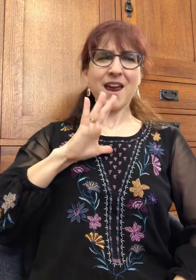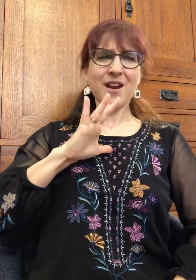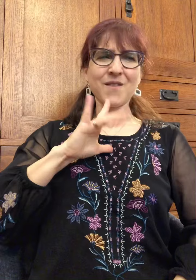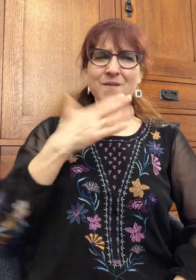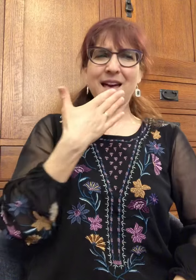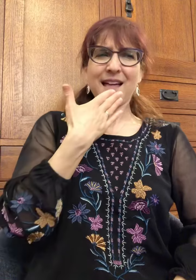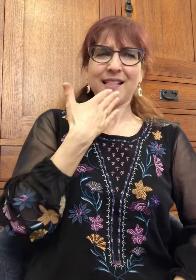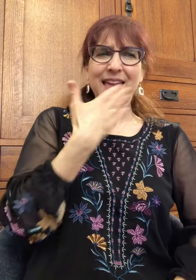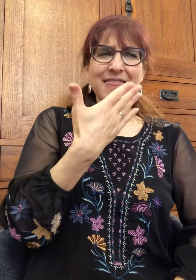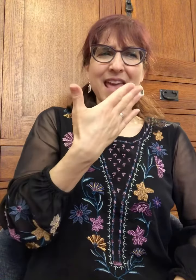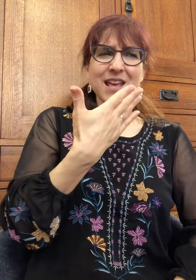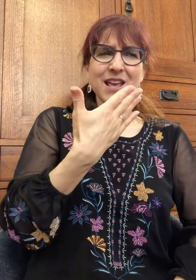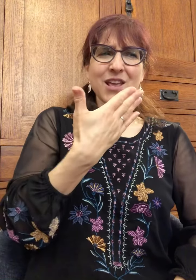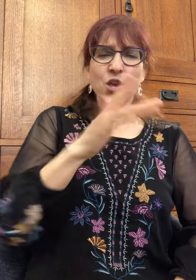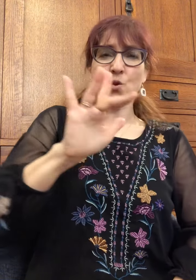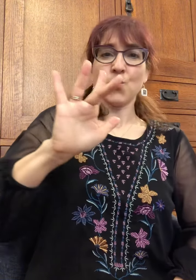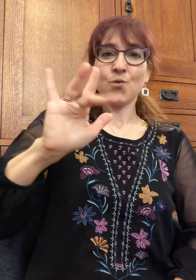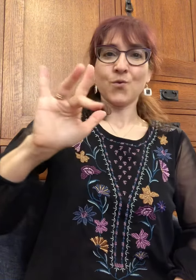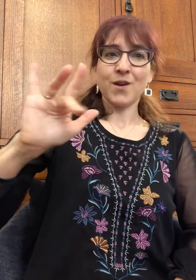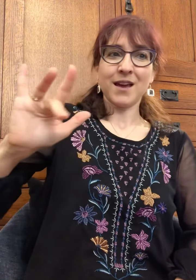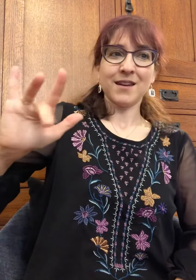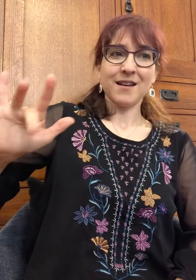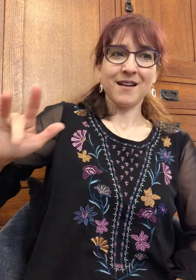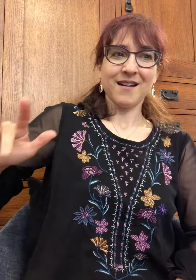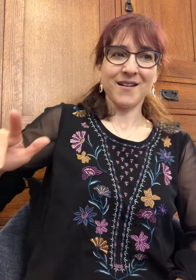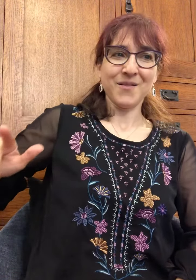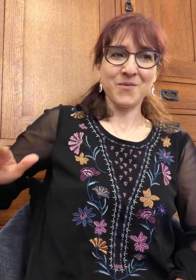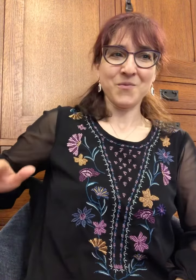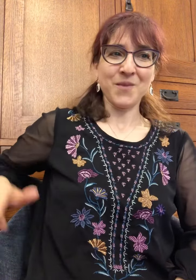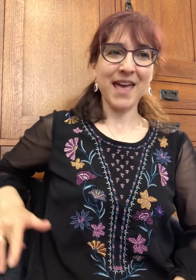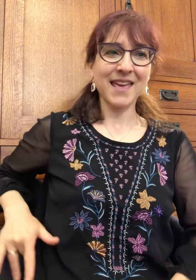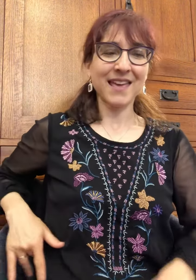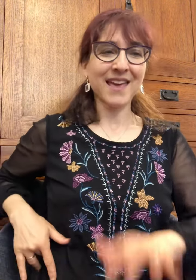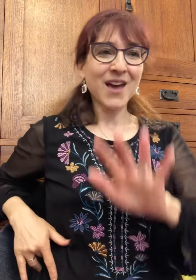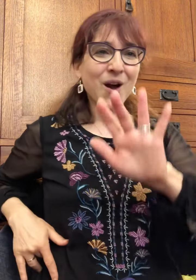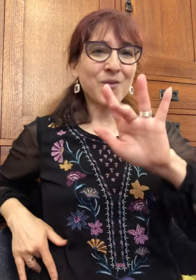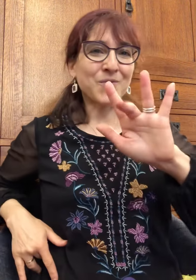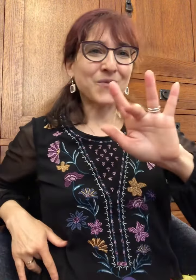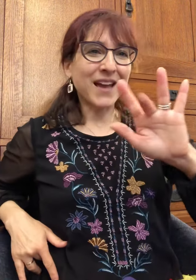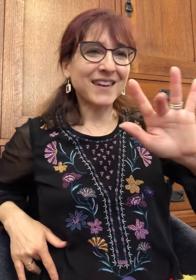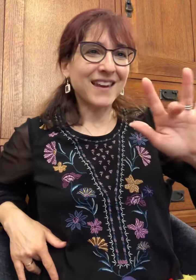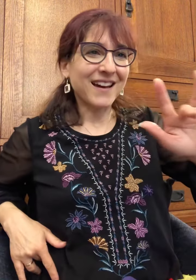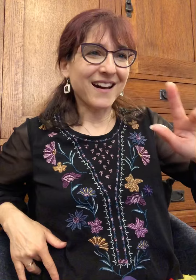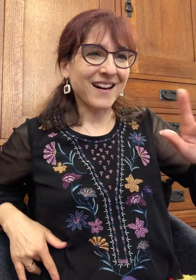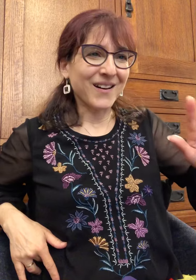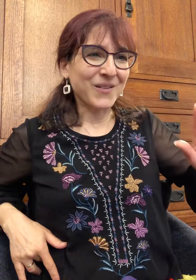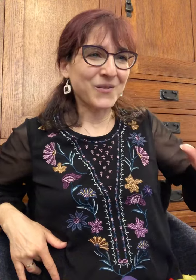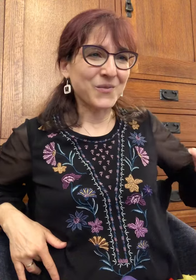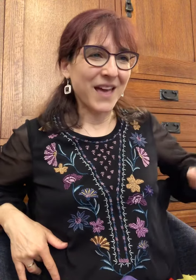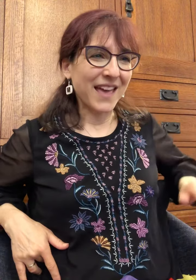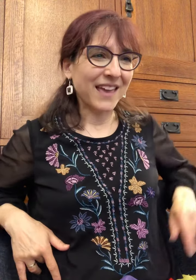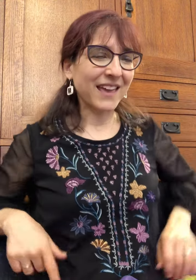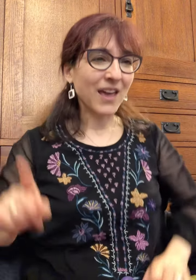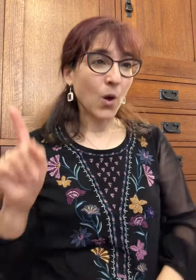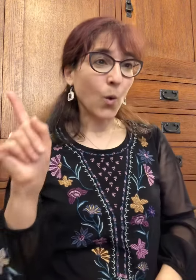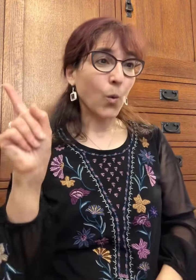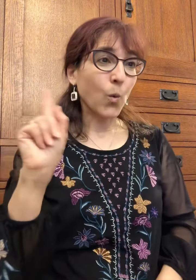Very well, I thank you. Run away. Run away.